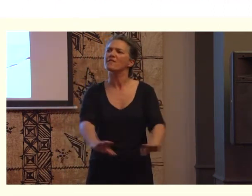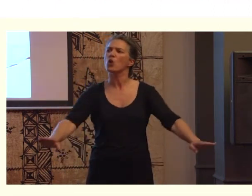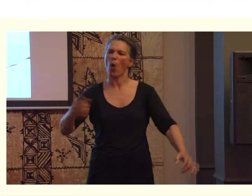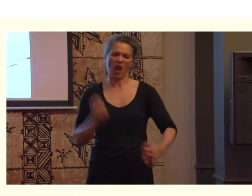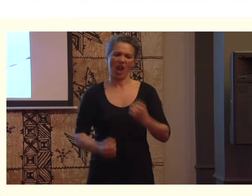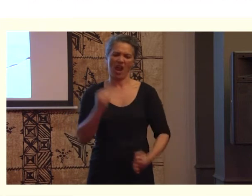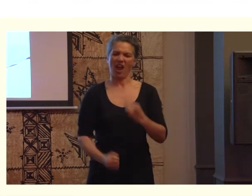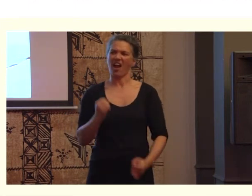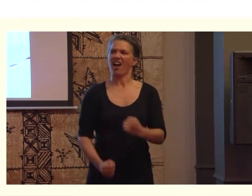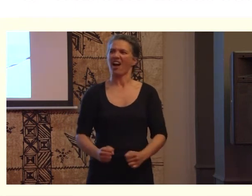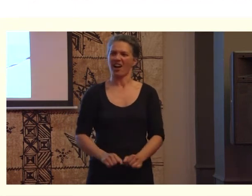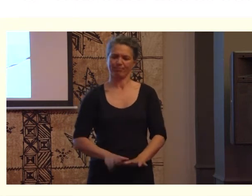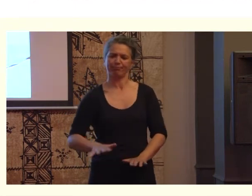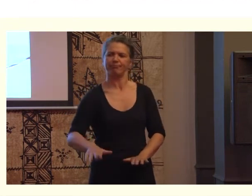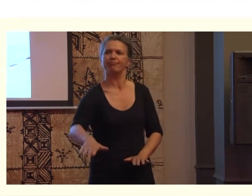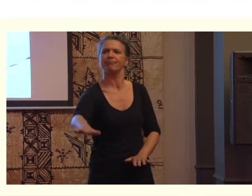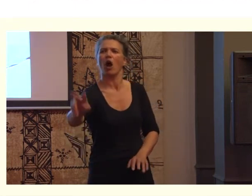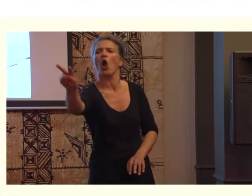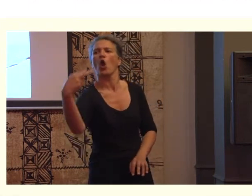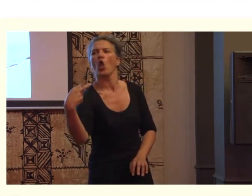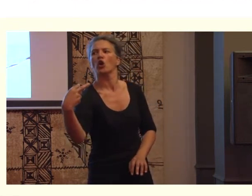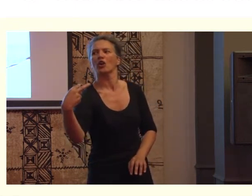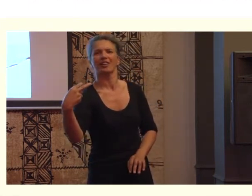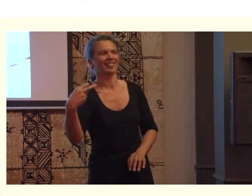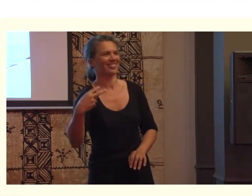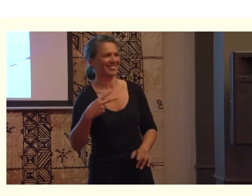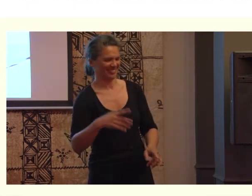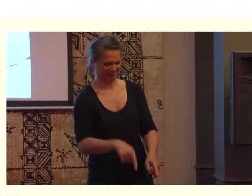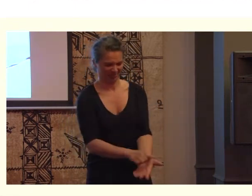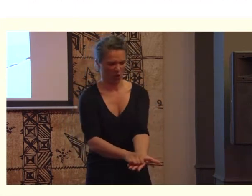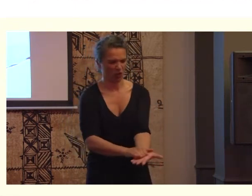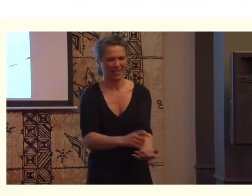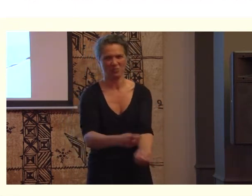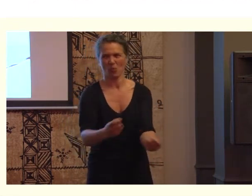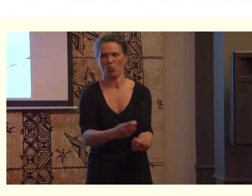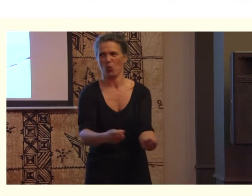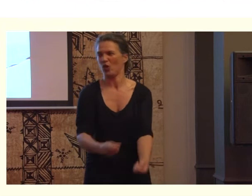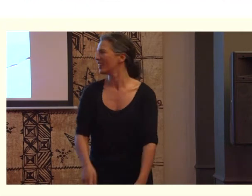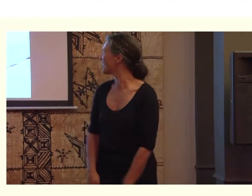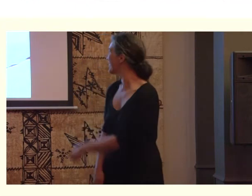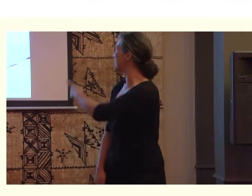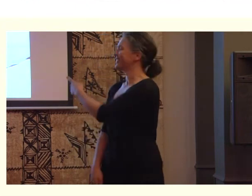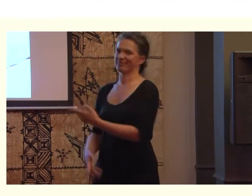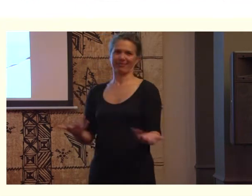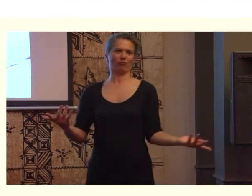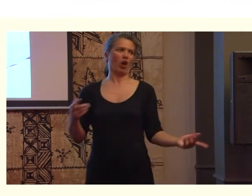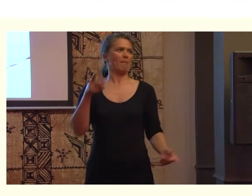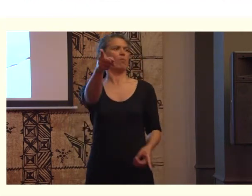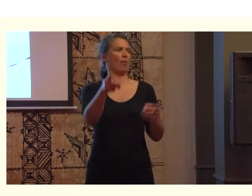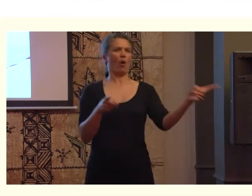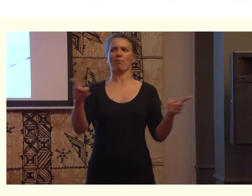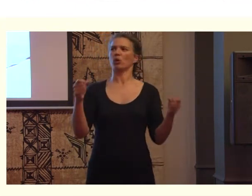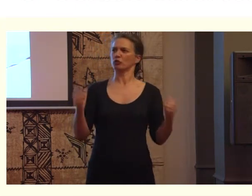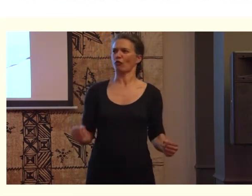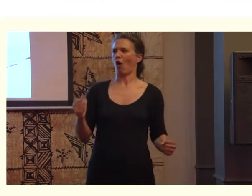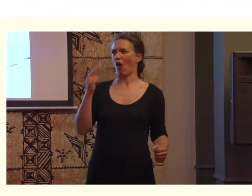won't have concrete floors for that reason, so they can get the attention to someone across the room. Here we have the pointing situation. All right, so that